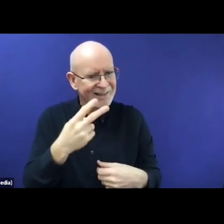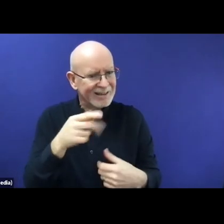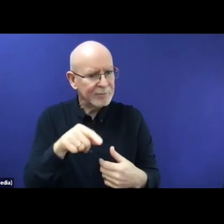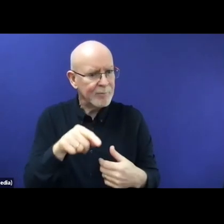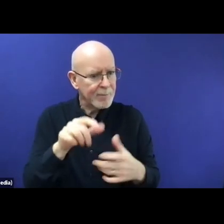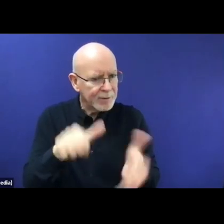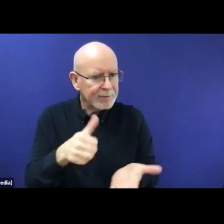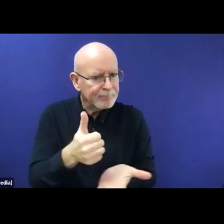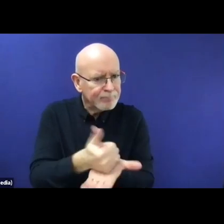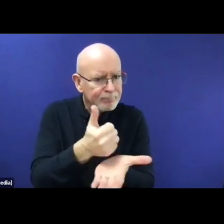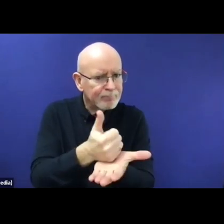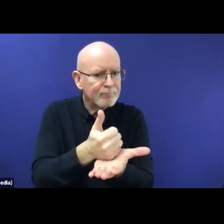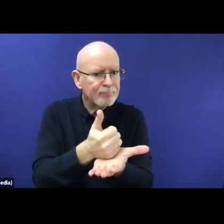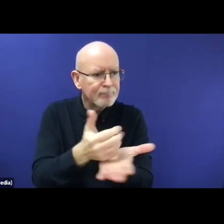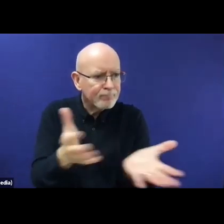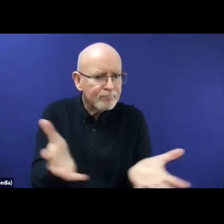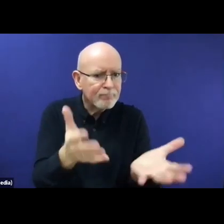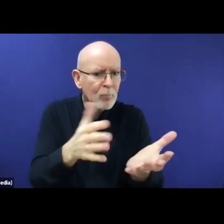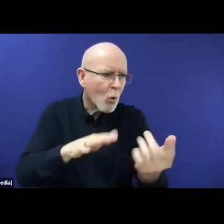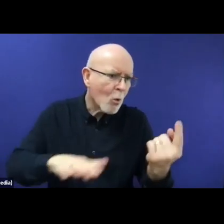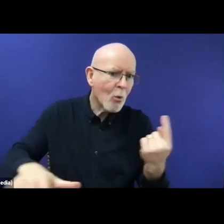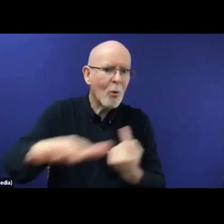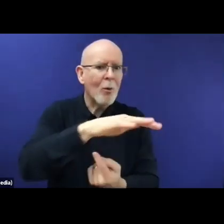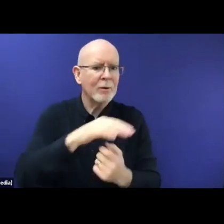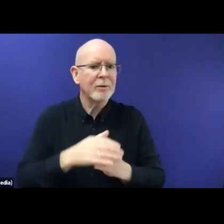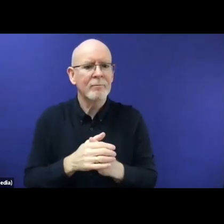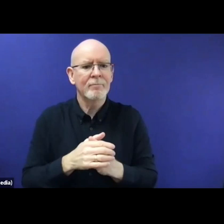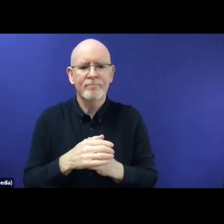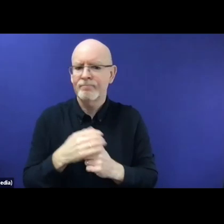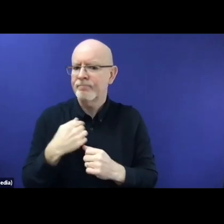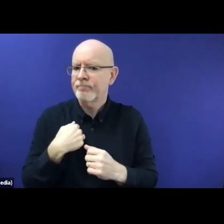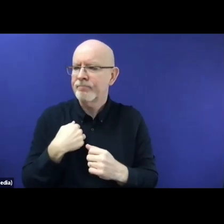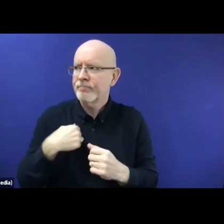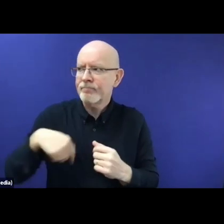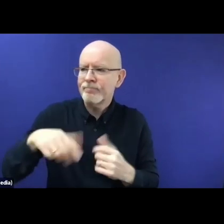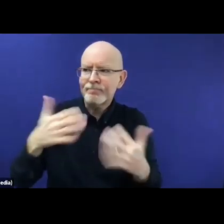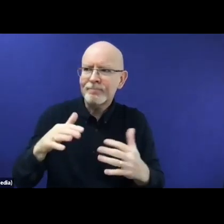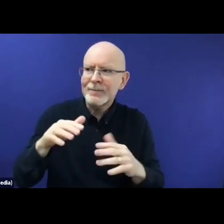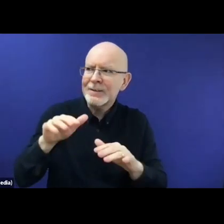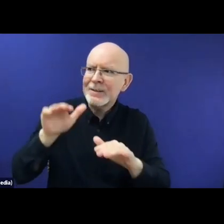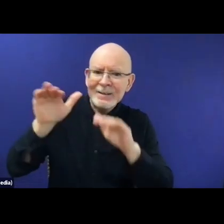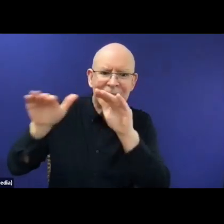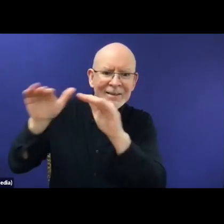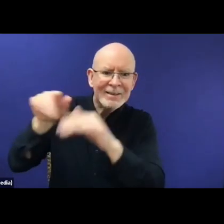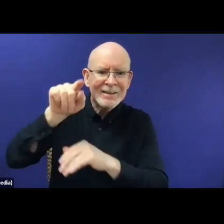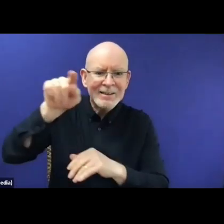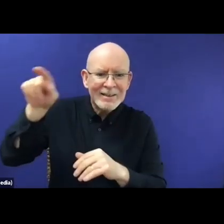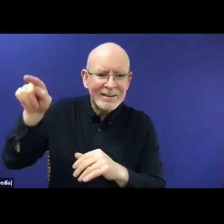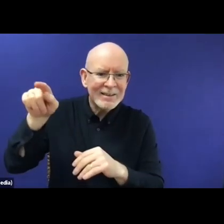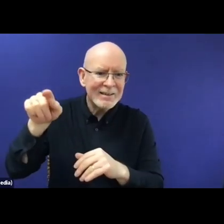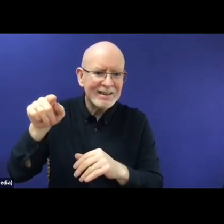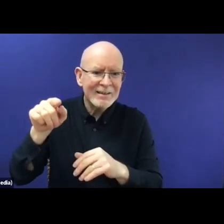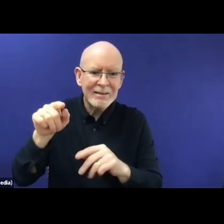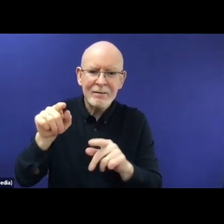is what this particular event is an example of that. Individuals, private